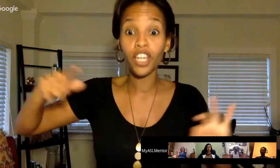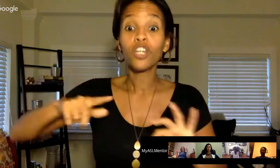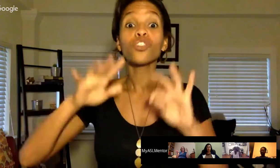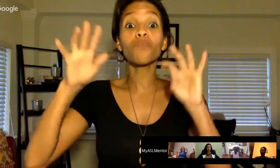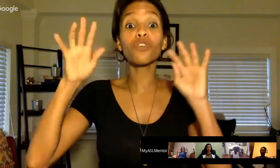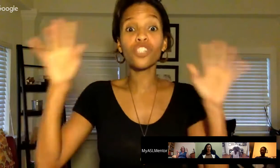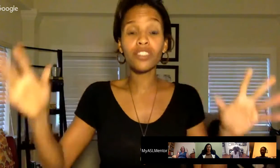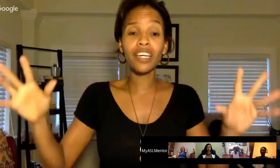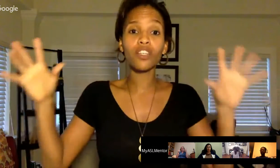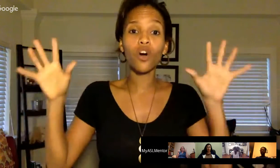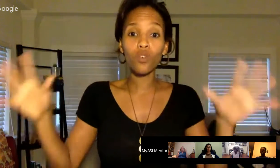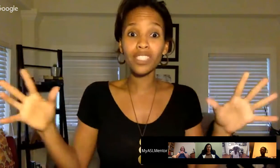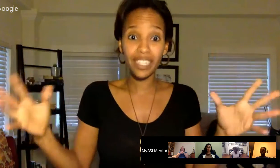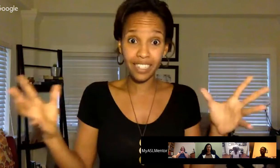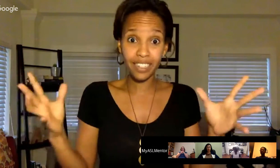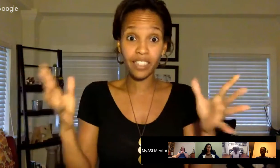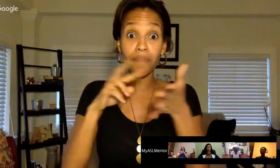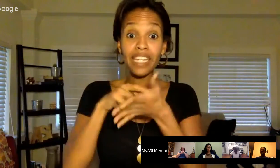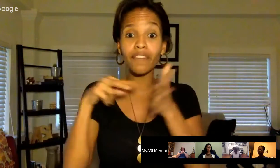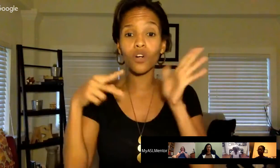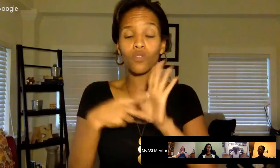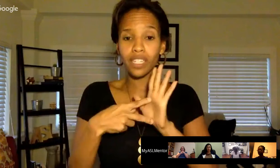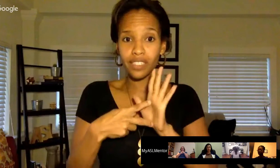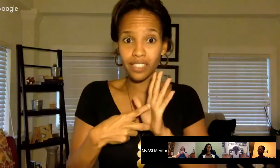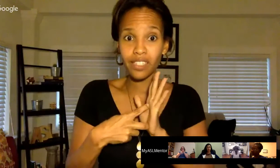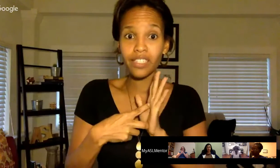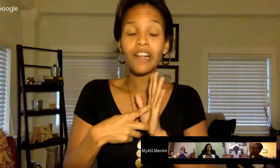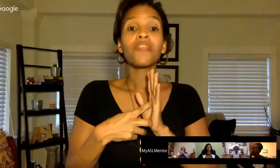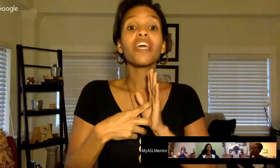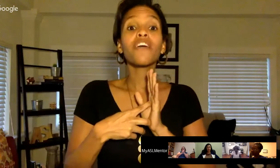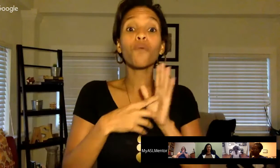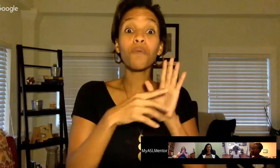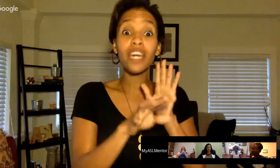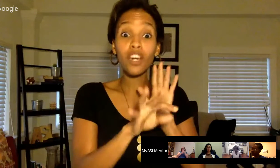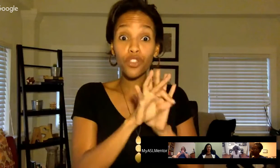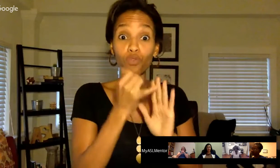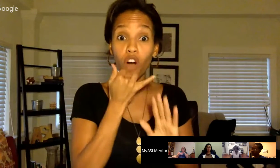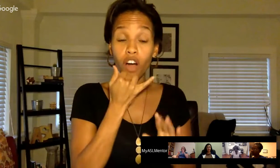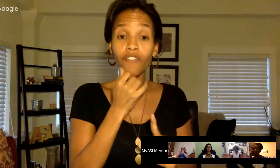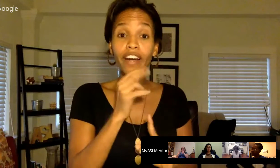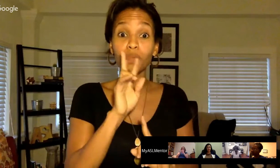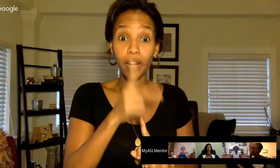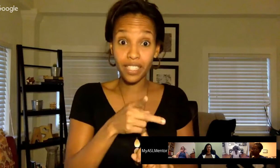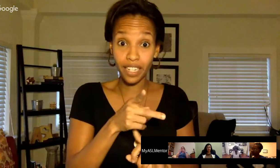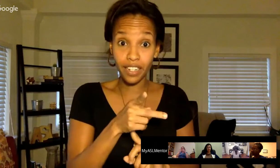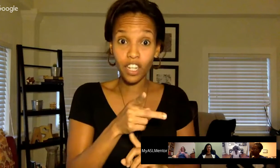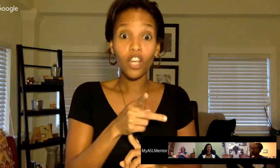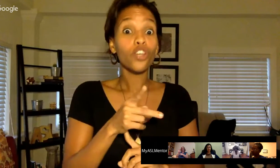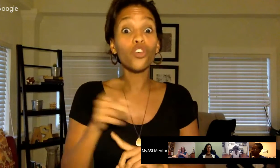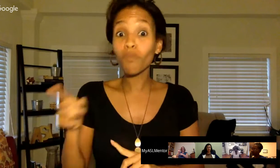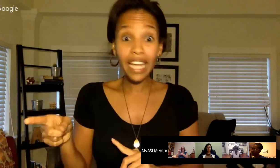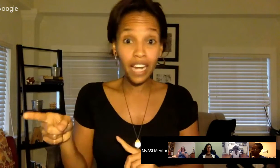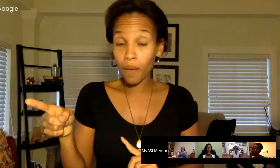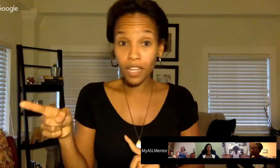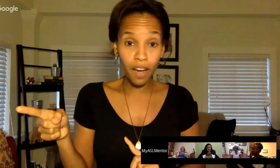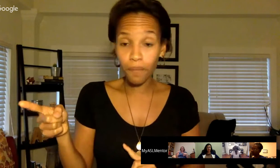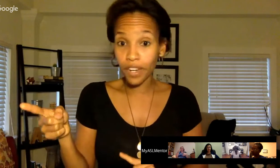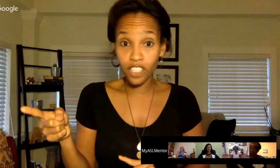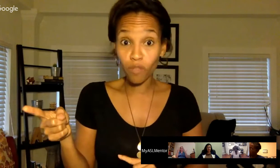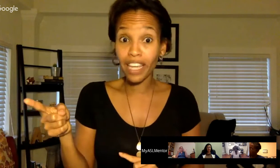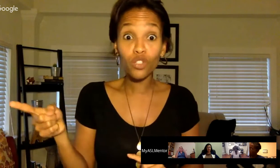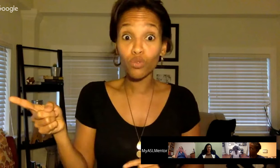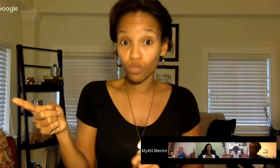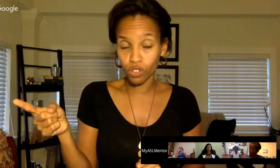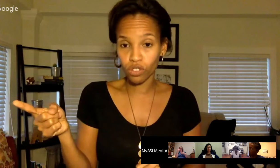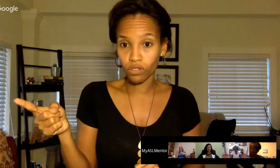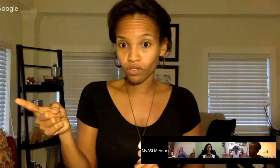carefully. So Michelle's saying the whole sentence, the meaning of the whole sentence is, if you pick the wrong vice president, you may not become president.